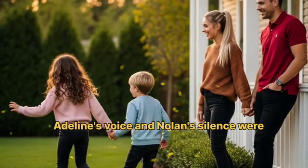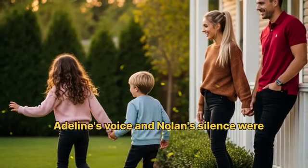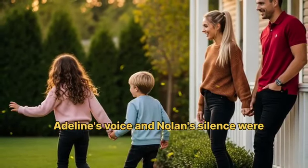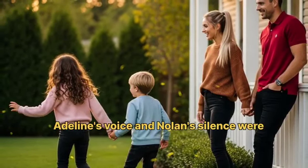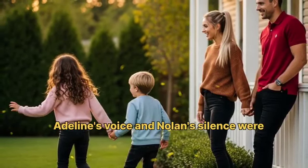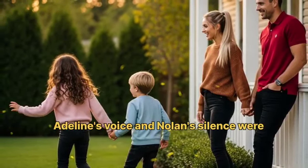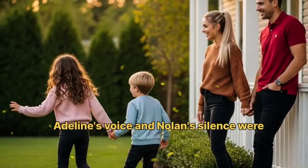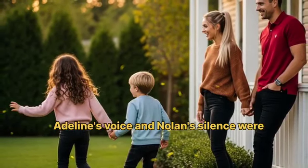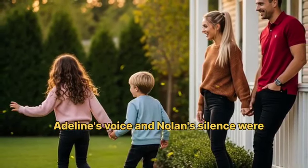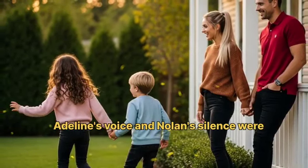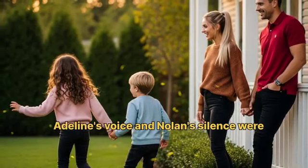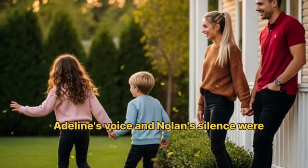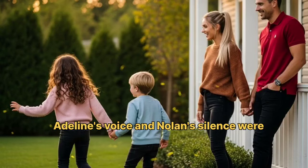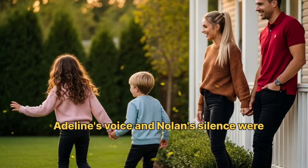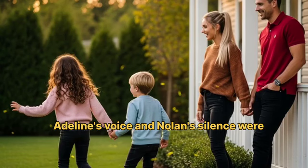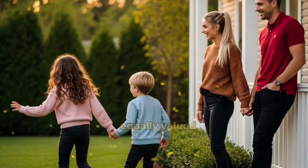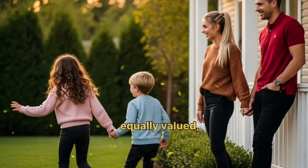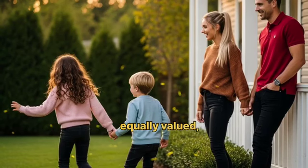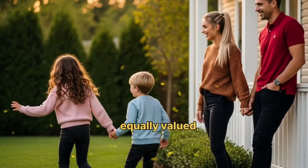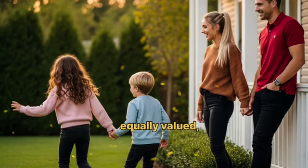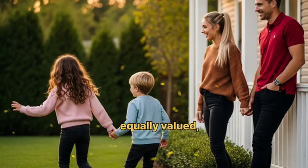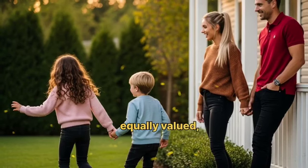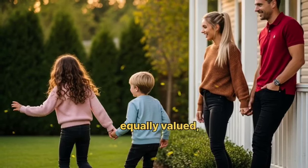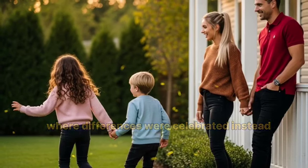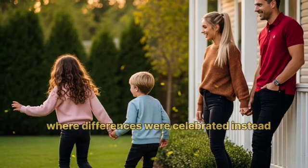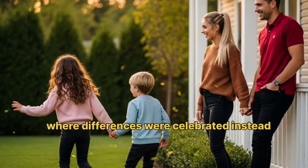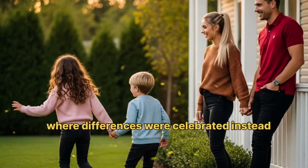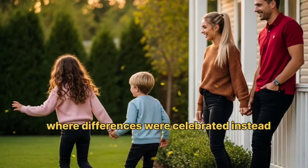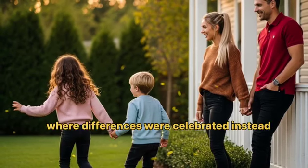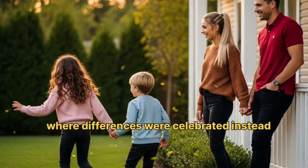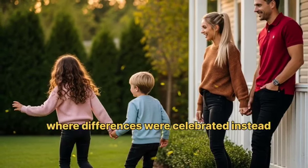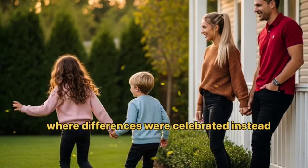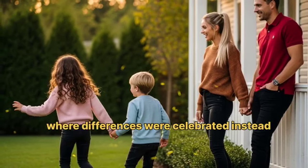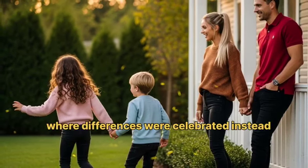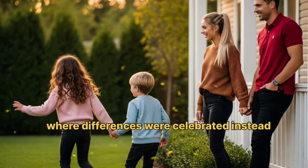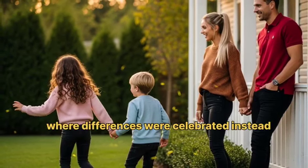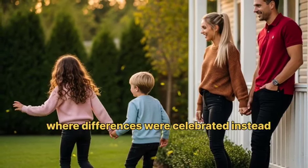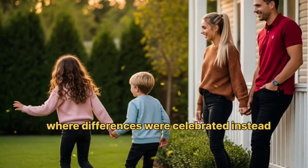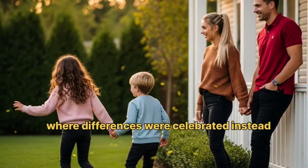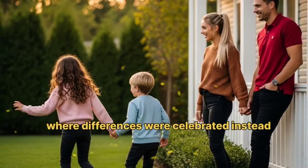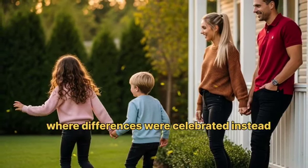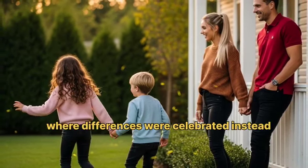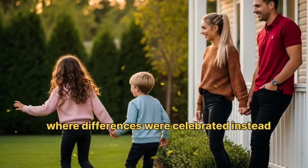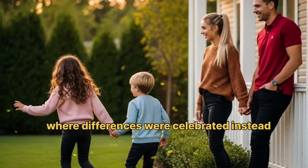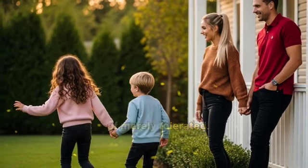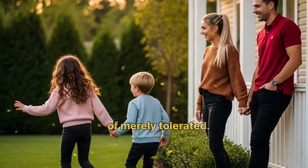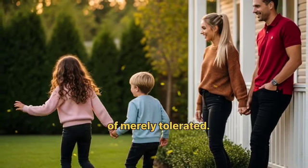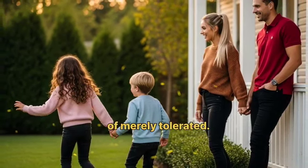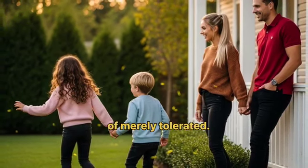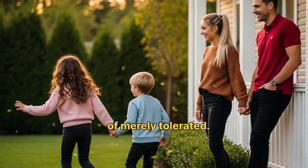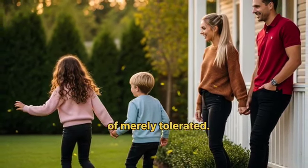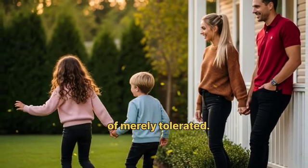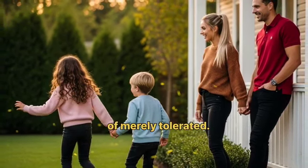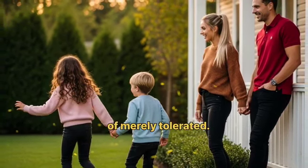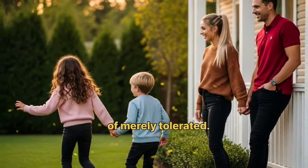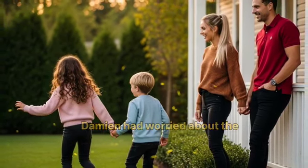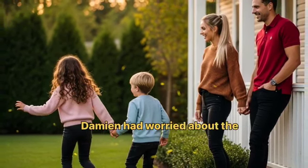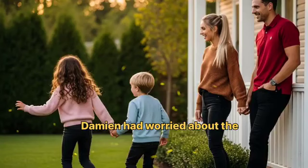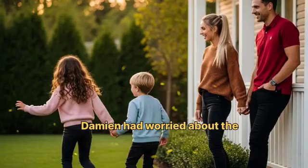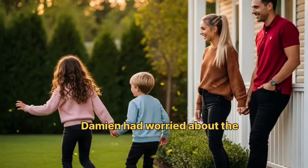and Nolan's silence were equally valued, where differences were celebrated instead of merely tolerated.